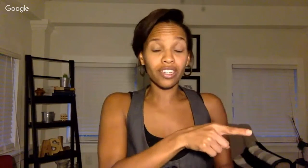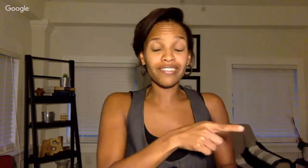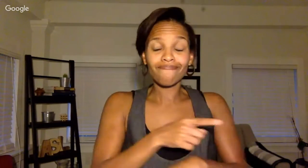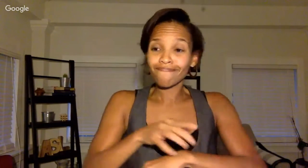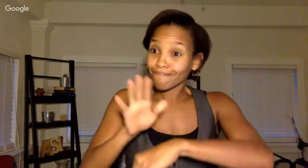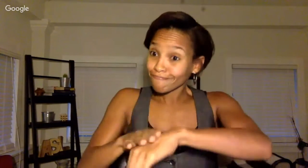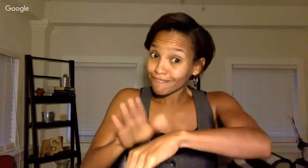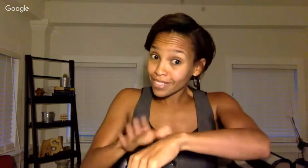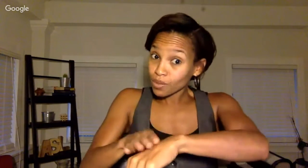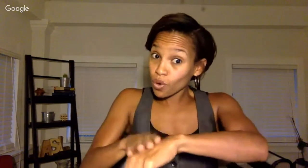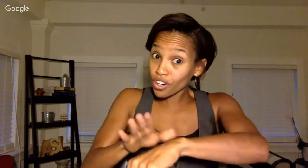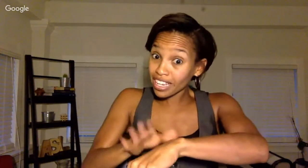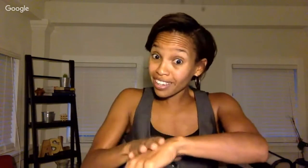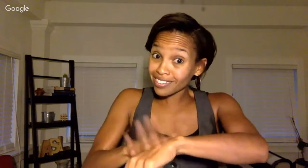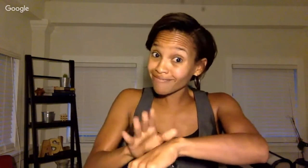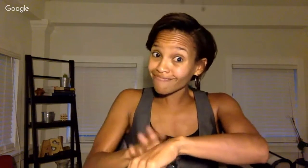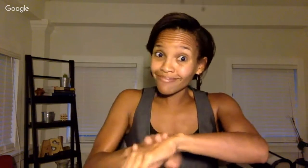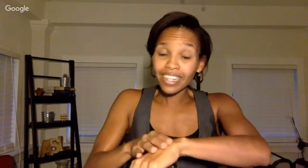she, warning,